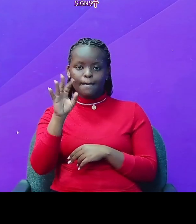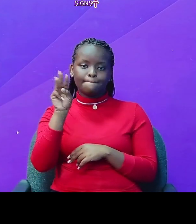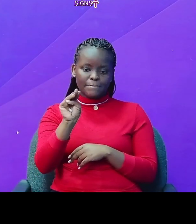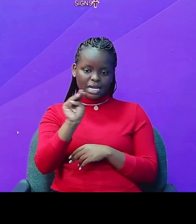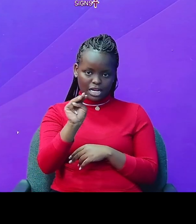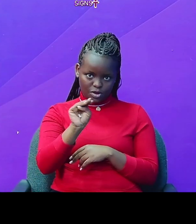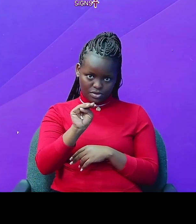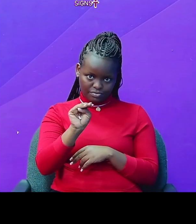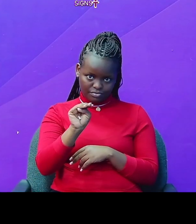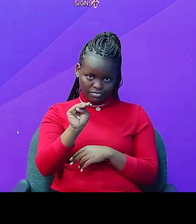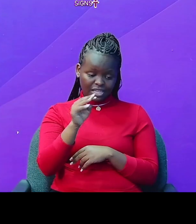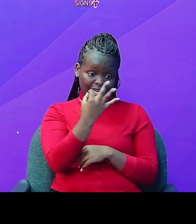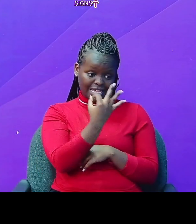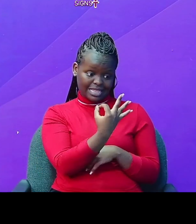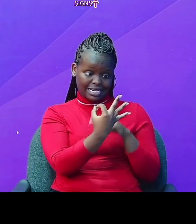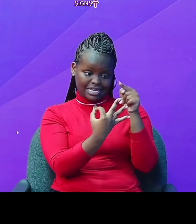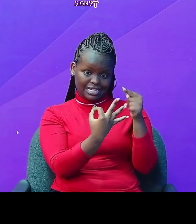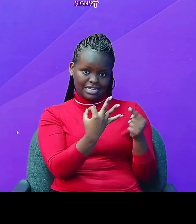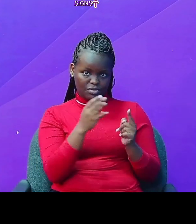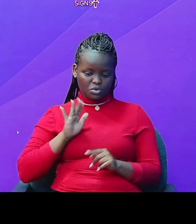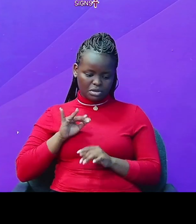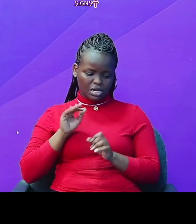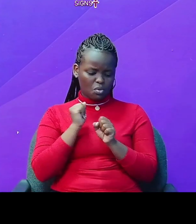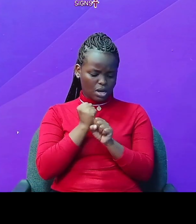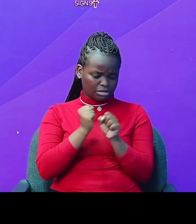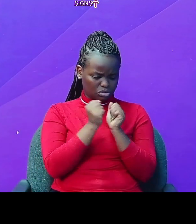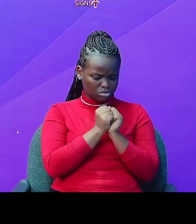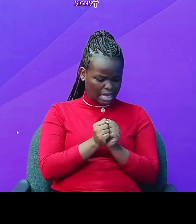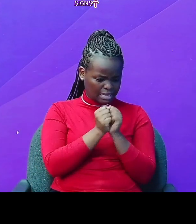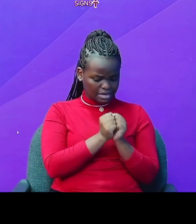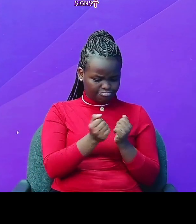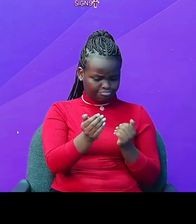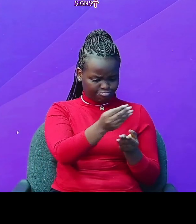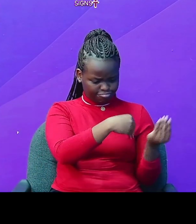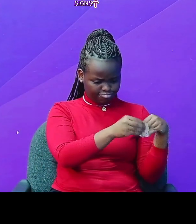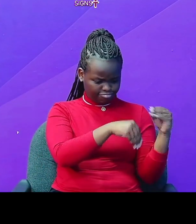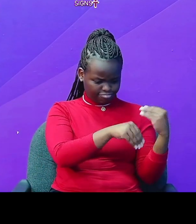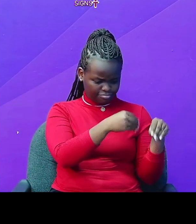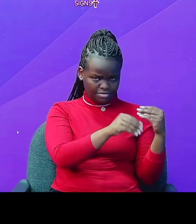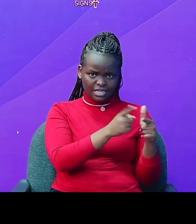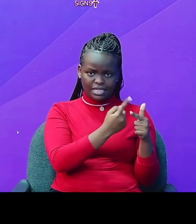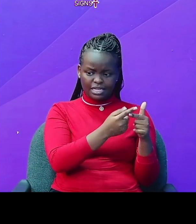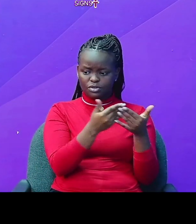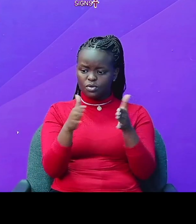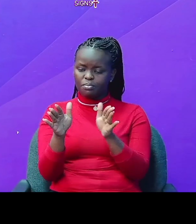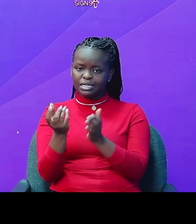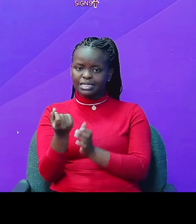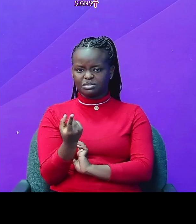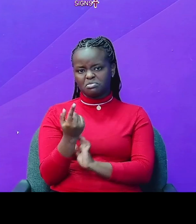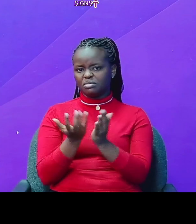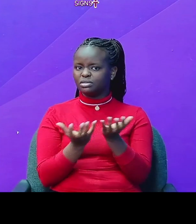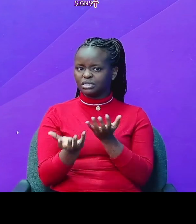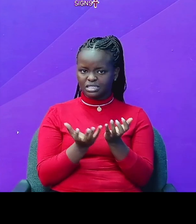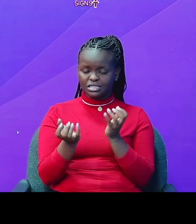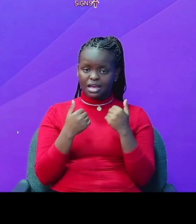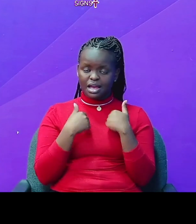like 3 women working together and pool together some funding, and then they open small business. So we have this data